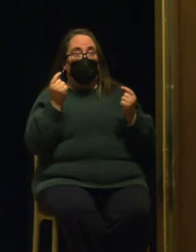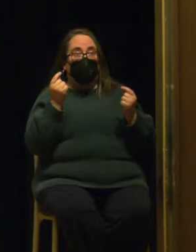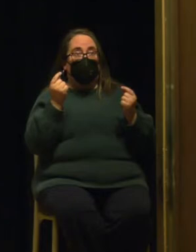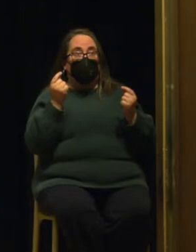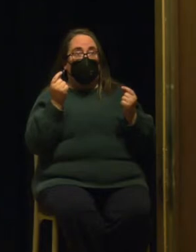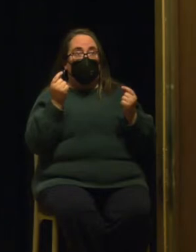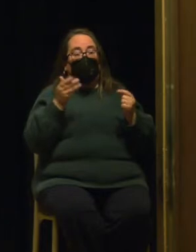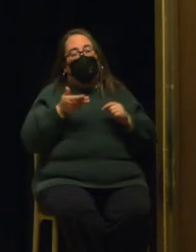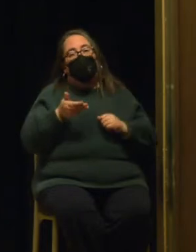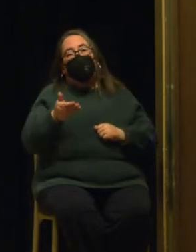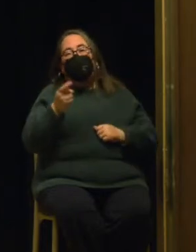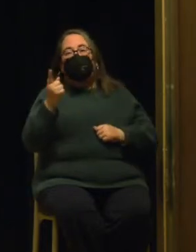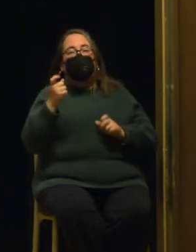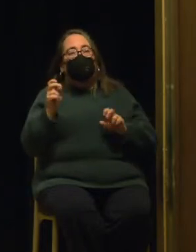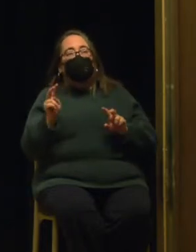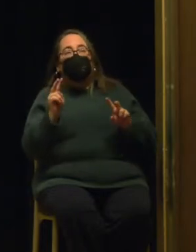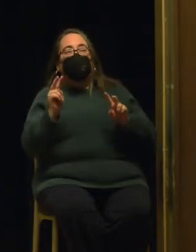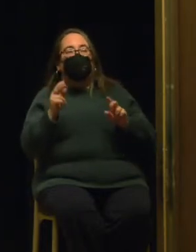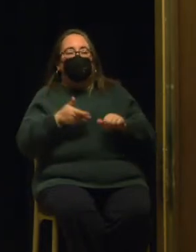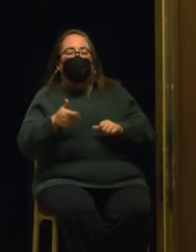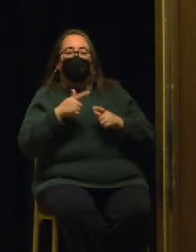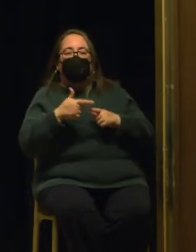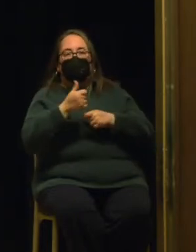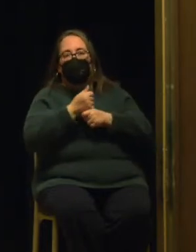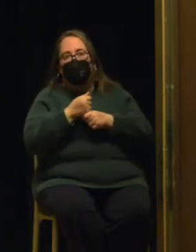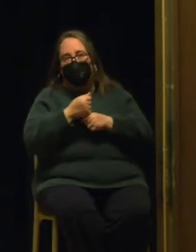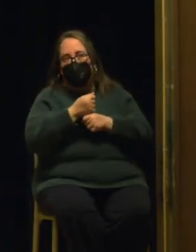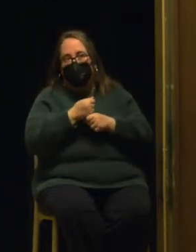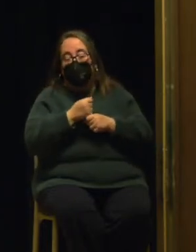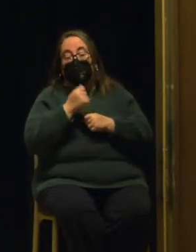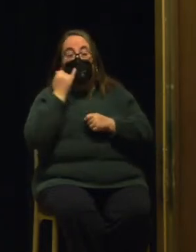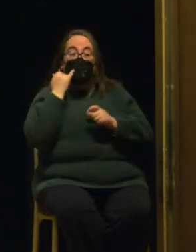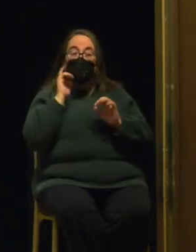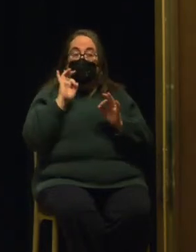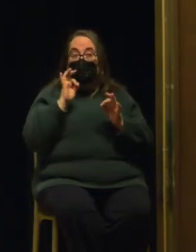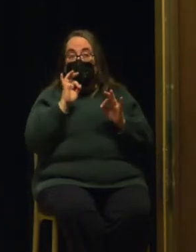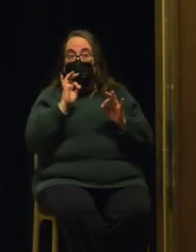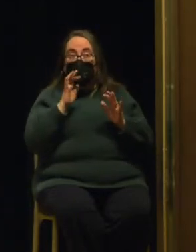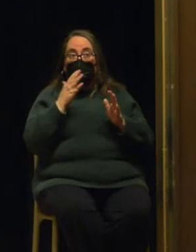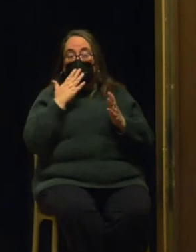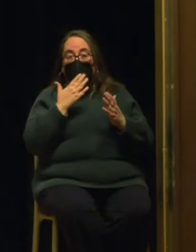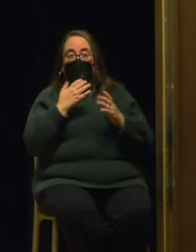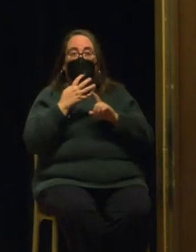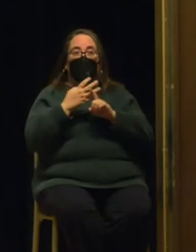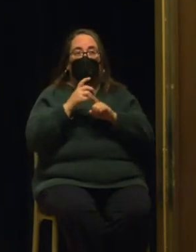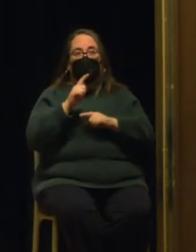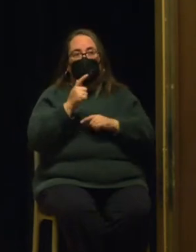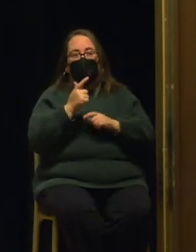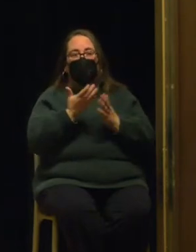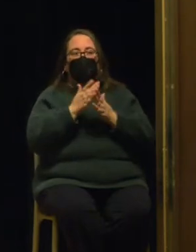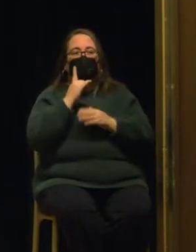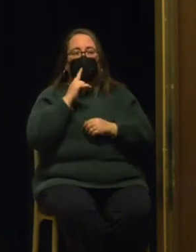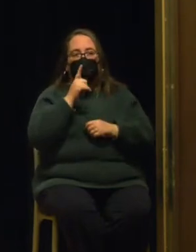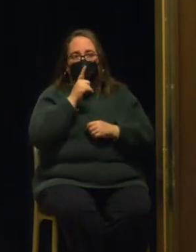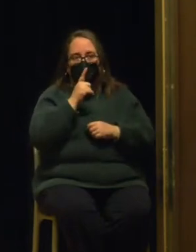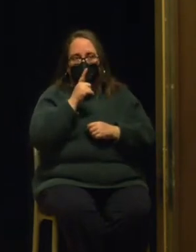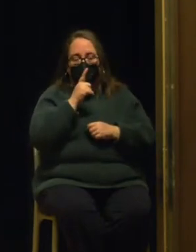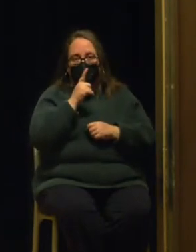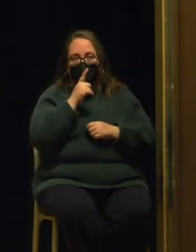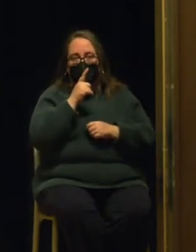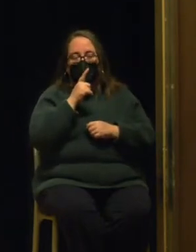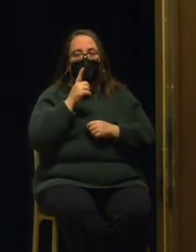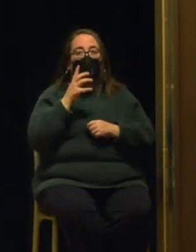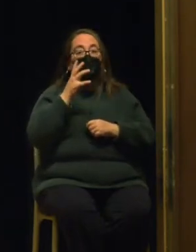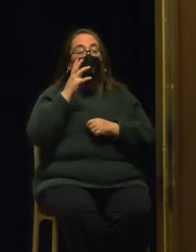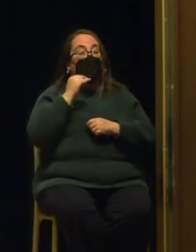admire out to coffee. And if that goes well, 4 months later, ask them out to lunch. And if you